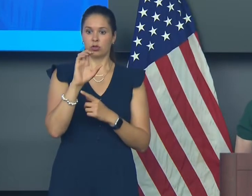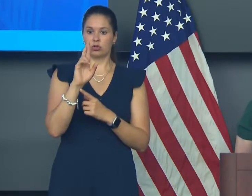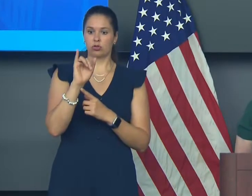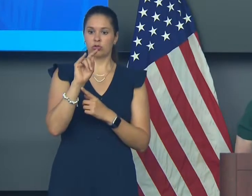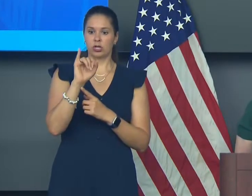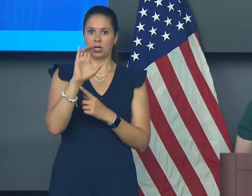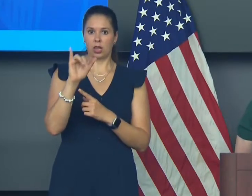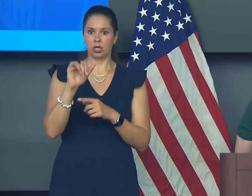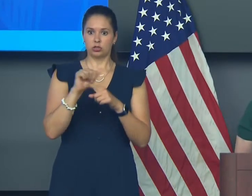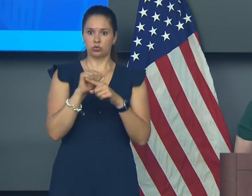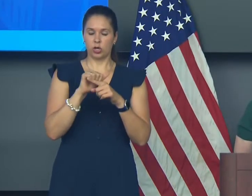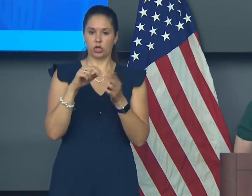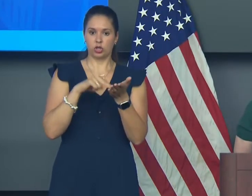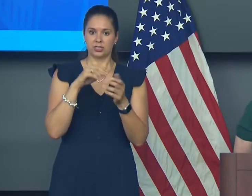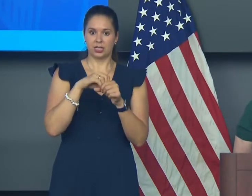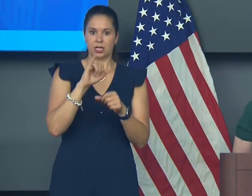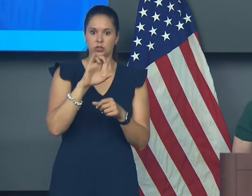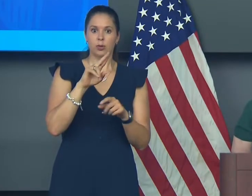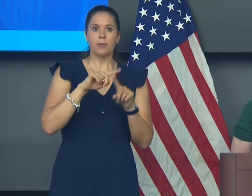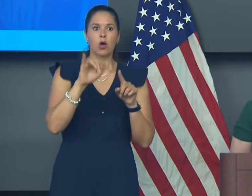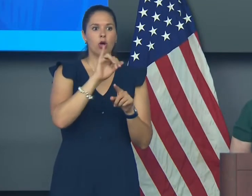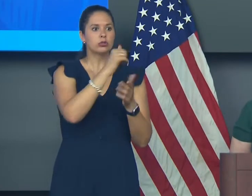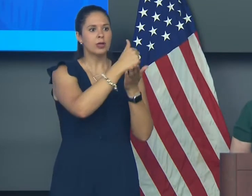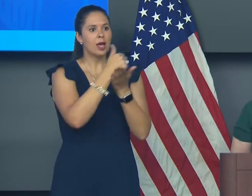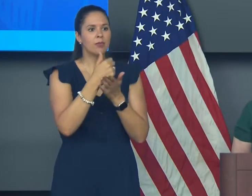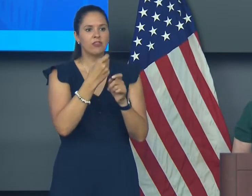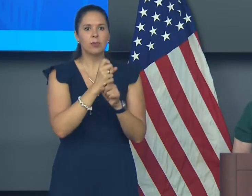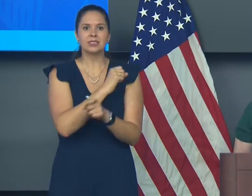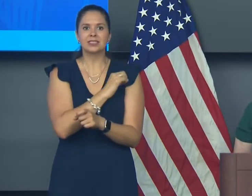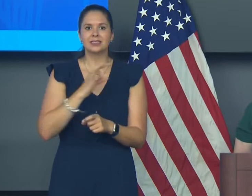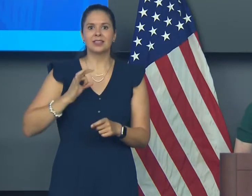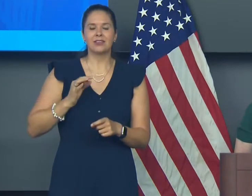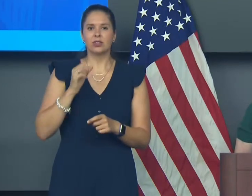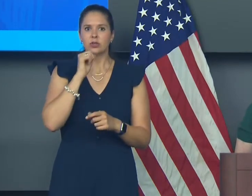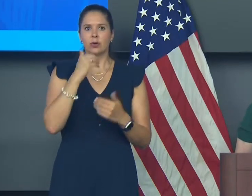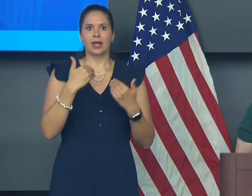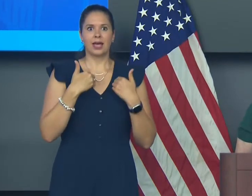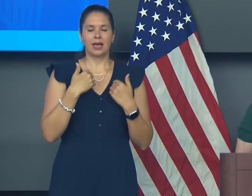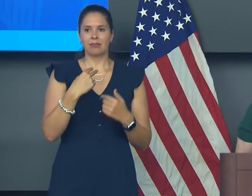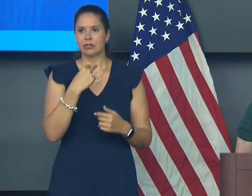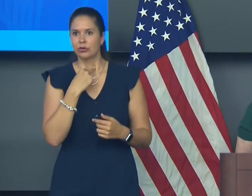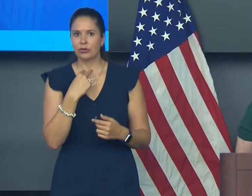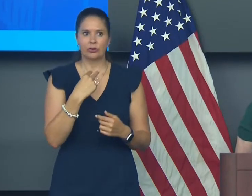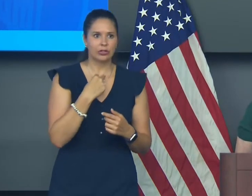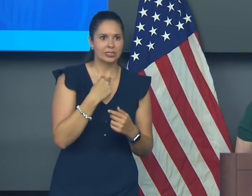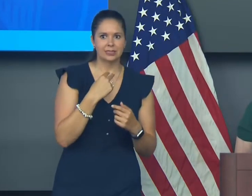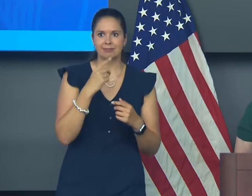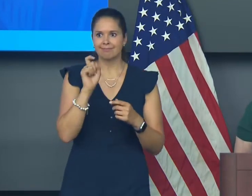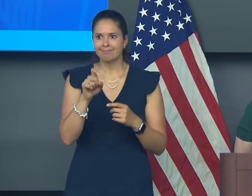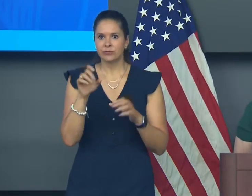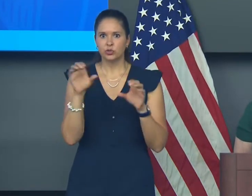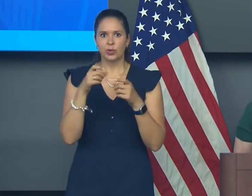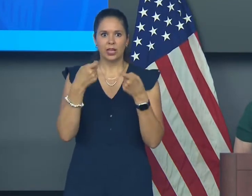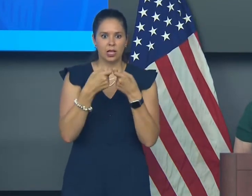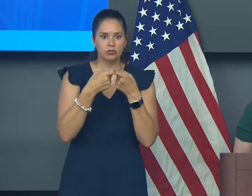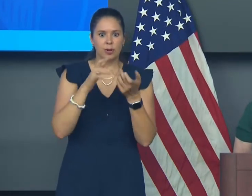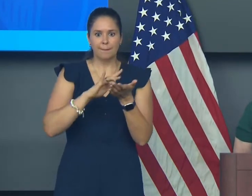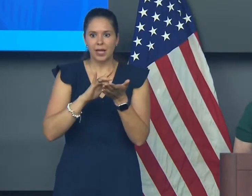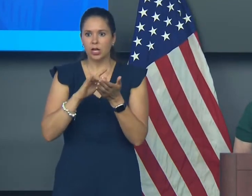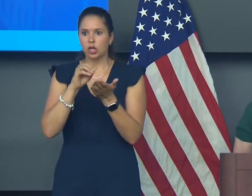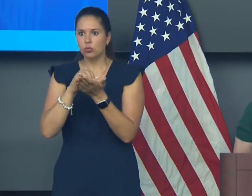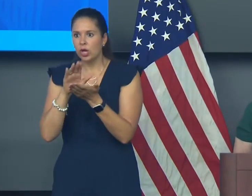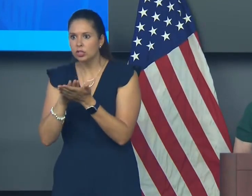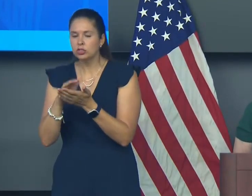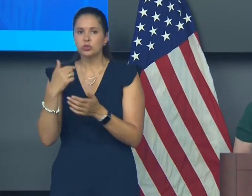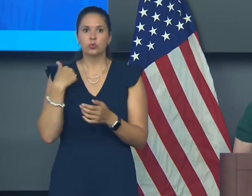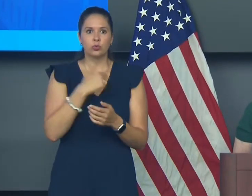ICU, but they're also having help from the staff, so we don't have the hurdles of having to do the electronic medical records and things like